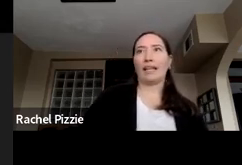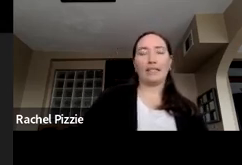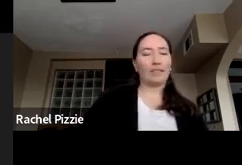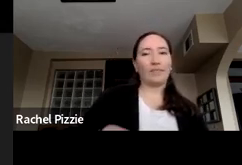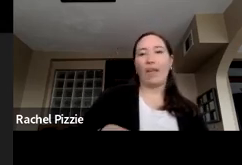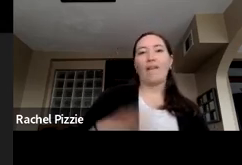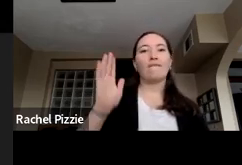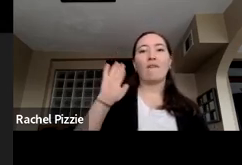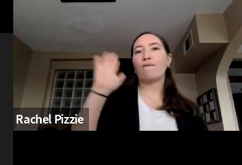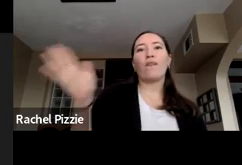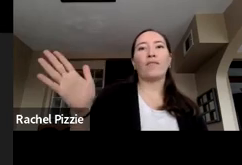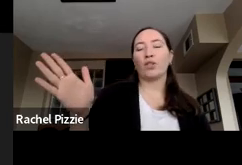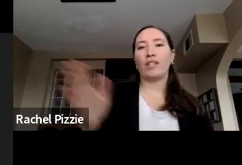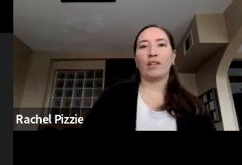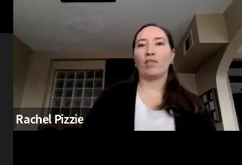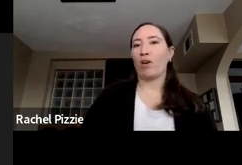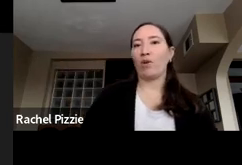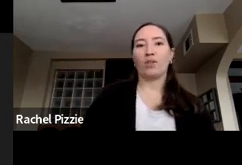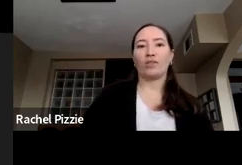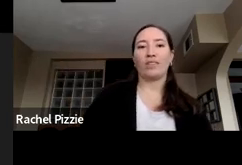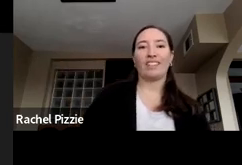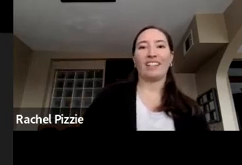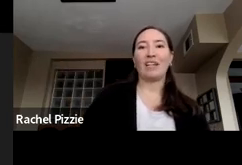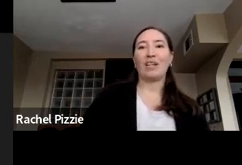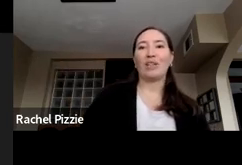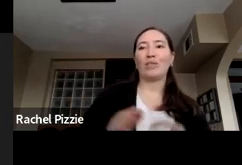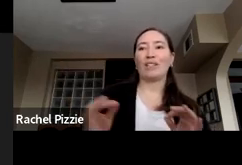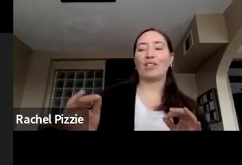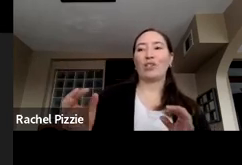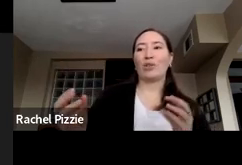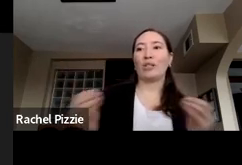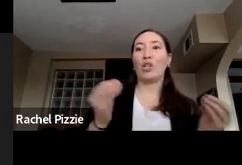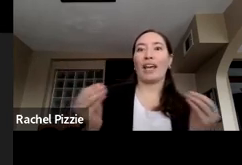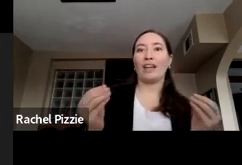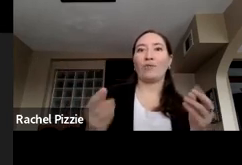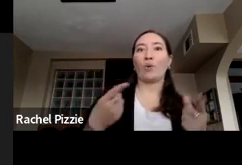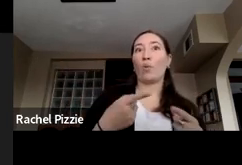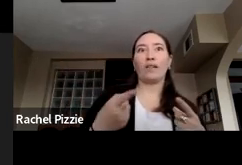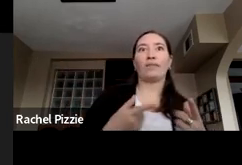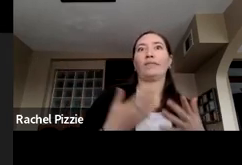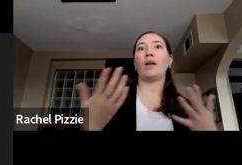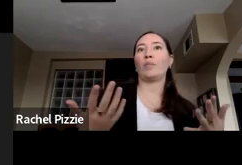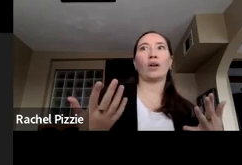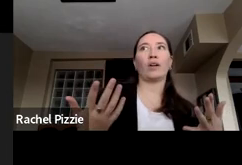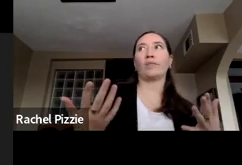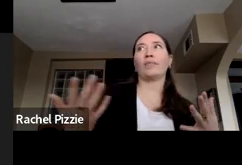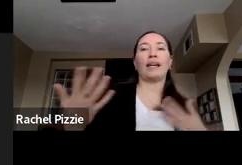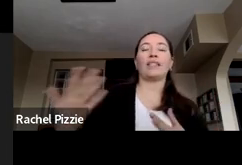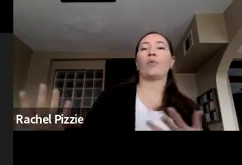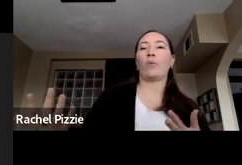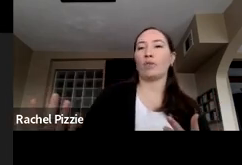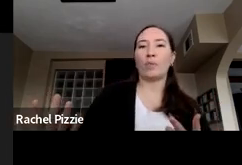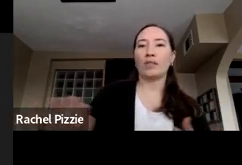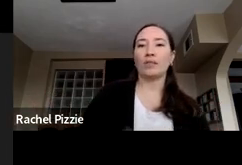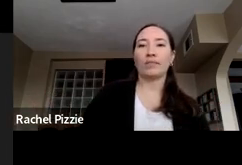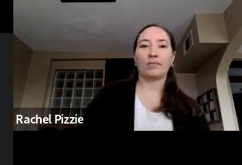just in case 5 years down the road, you need to check in for what number lines